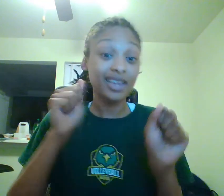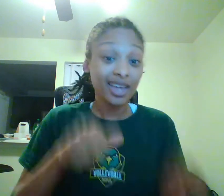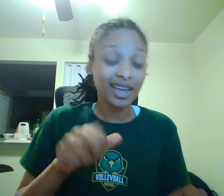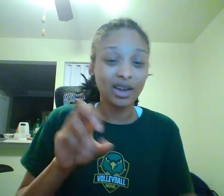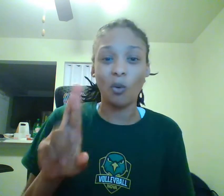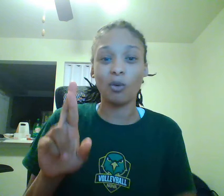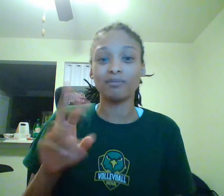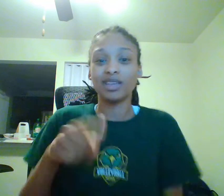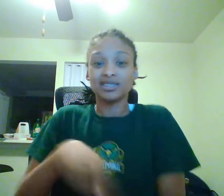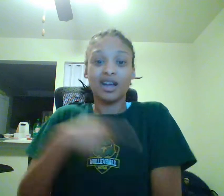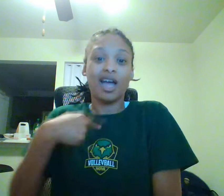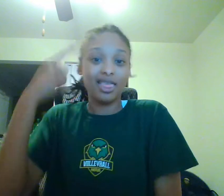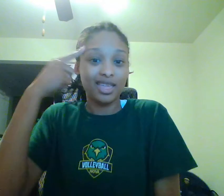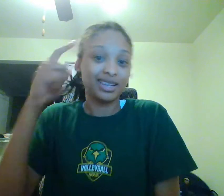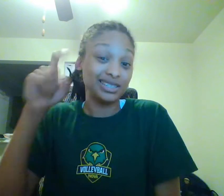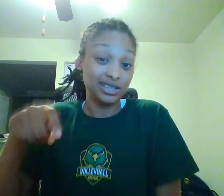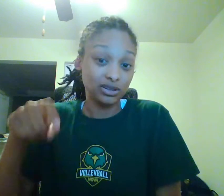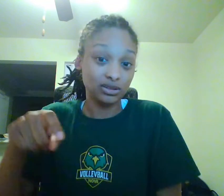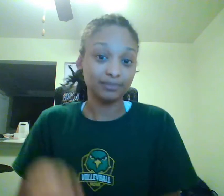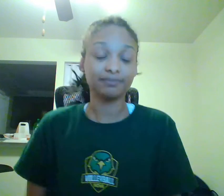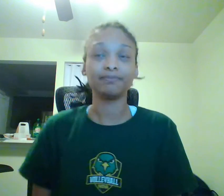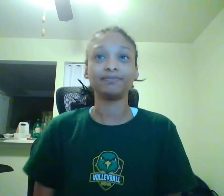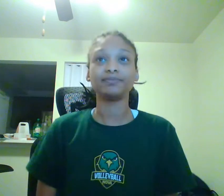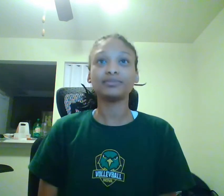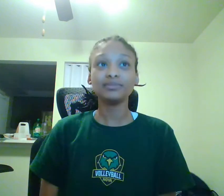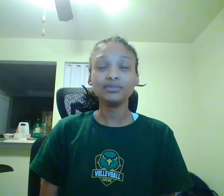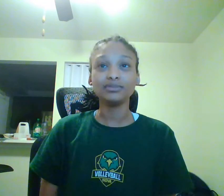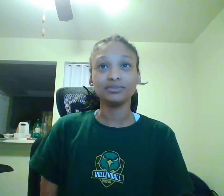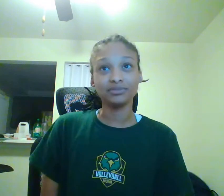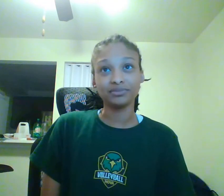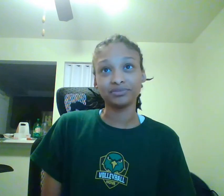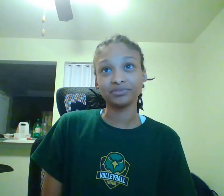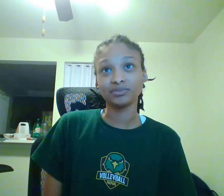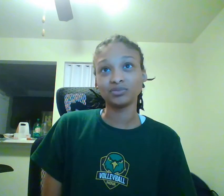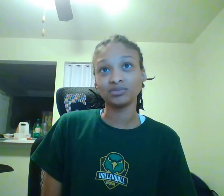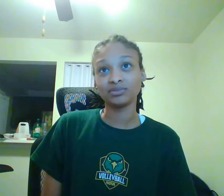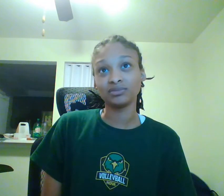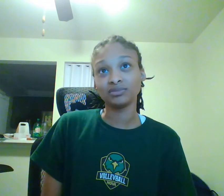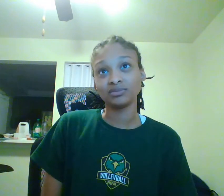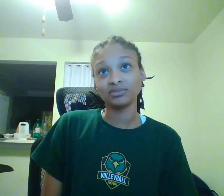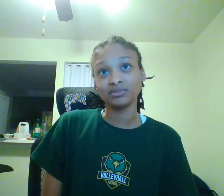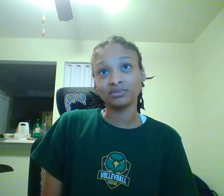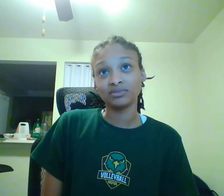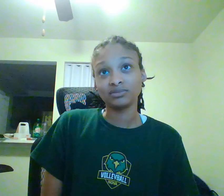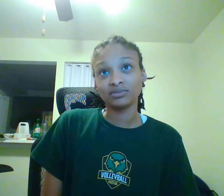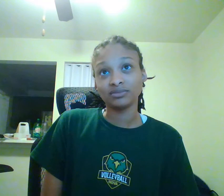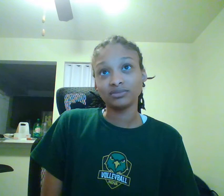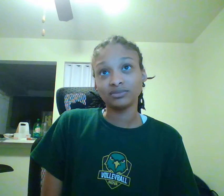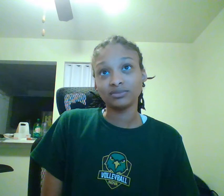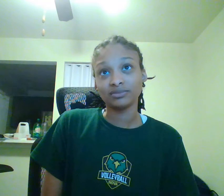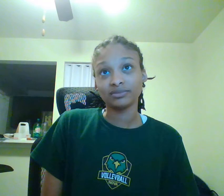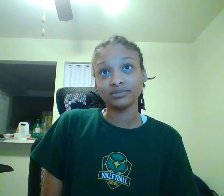And then I'll have to turn to put the boat on the other tack, as we call it.